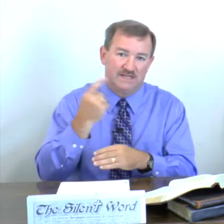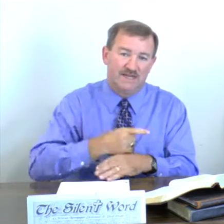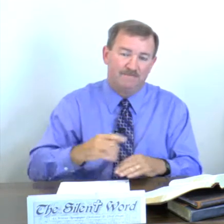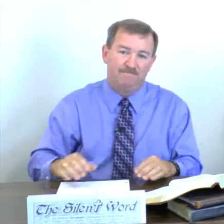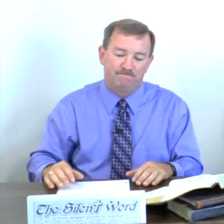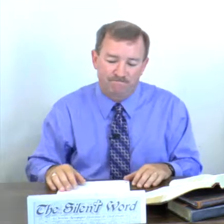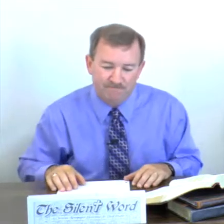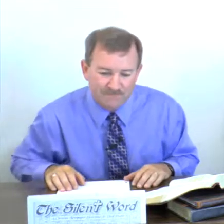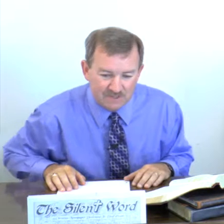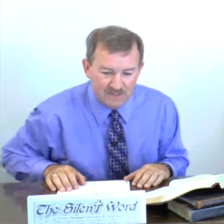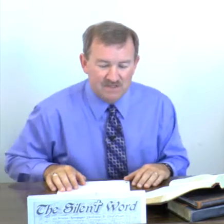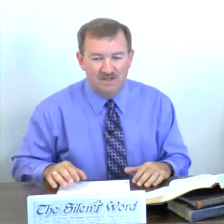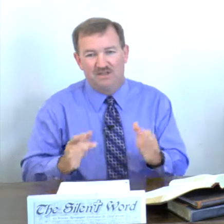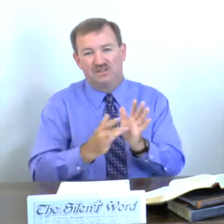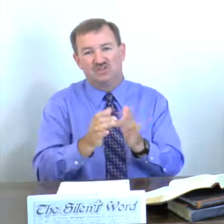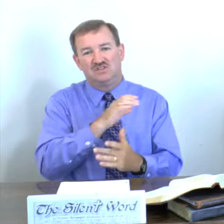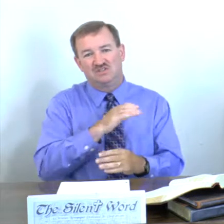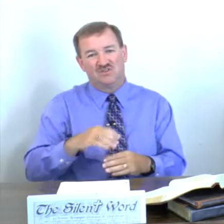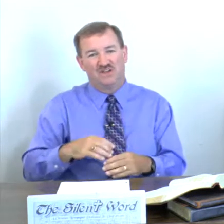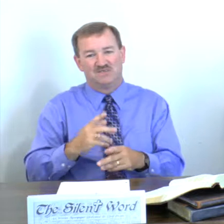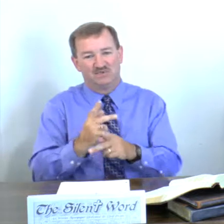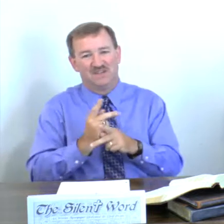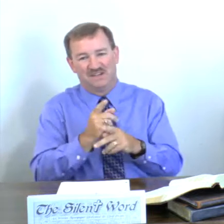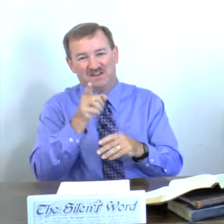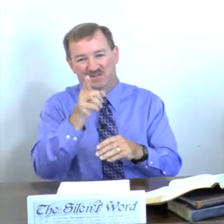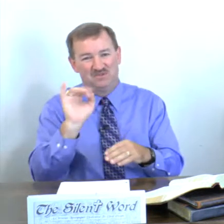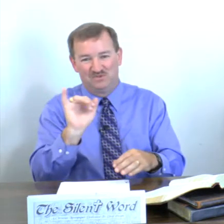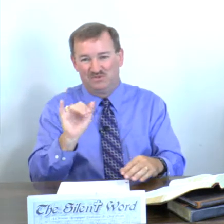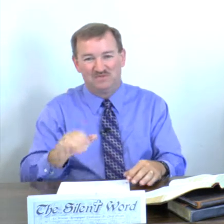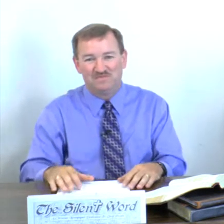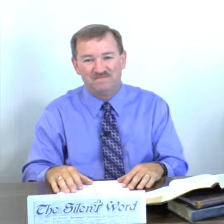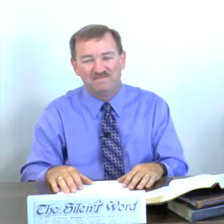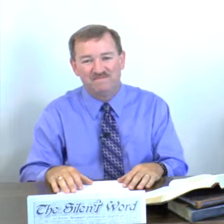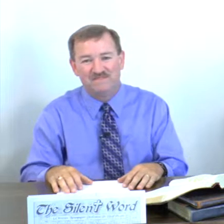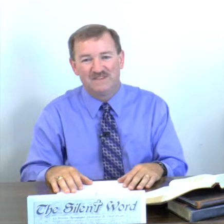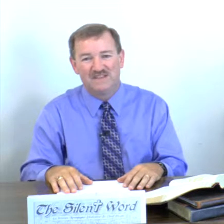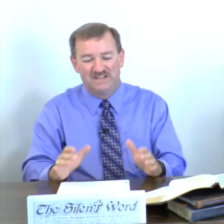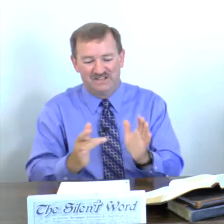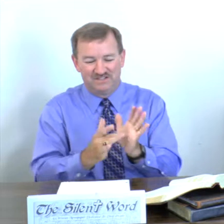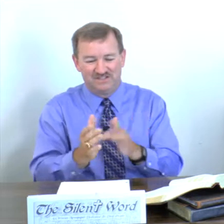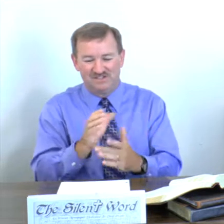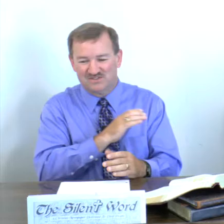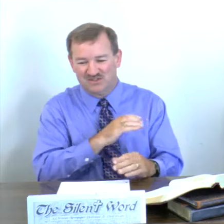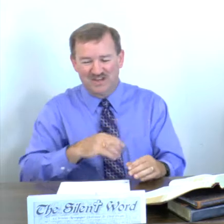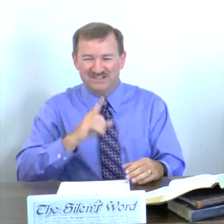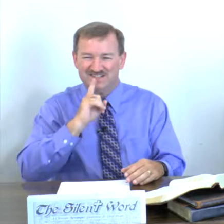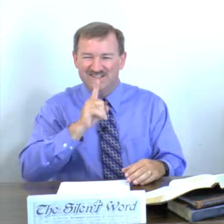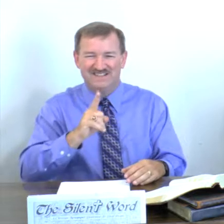today that Jesus Christ will take care of you too. Jesus Christ